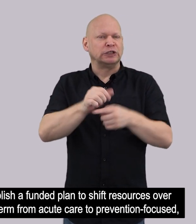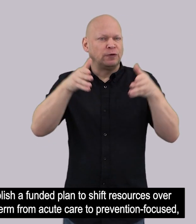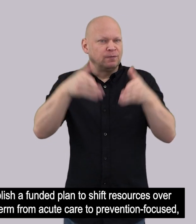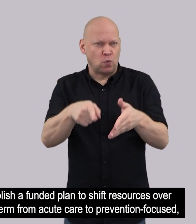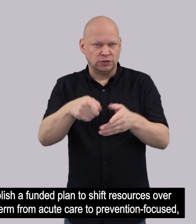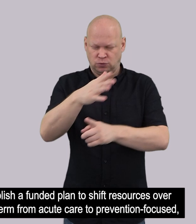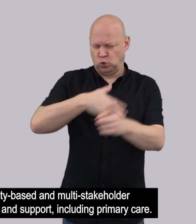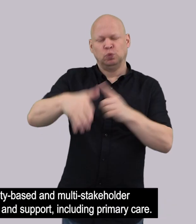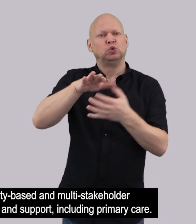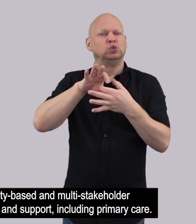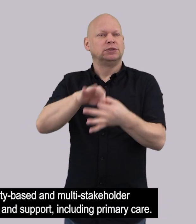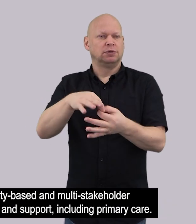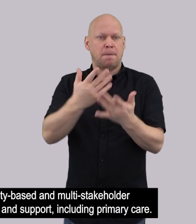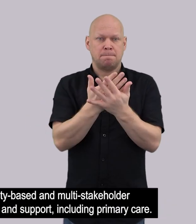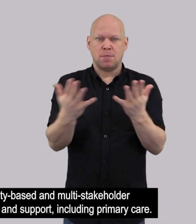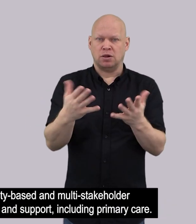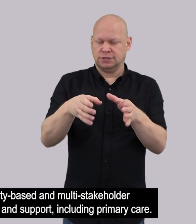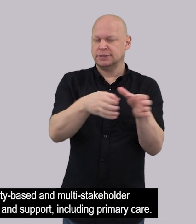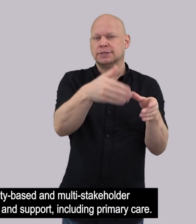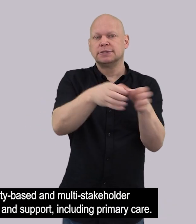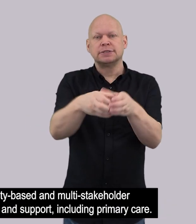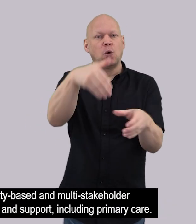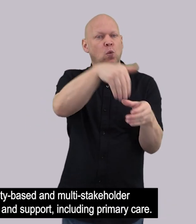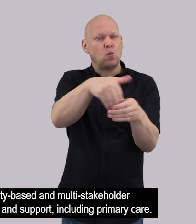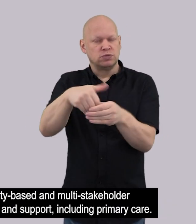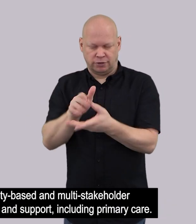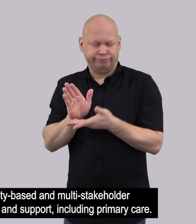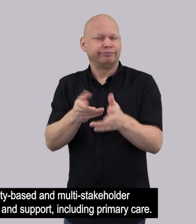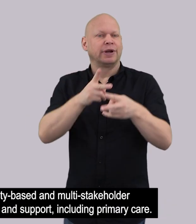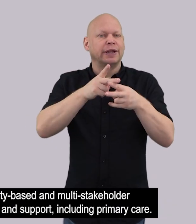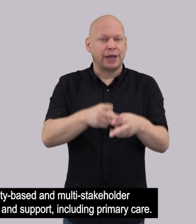community-based and multi-stakeholder delivered care and support, including primary care.